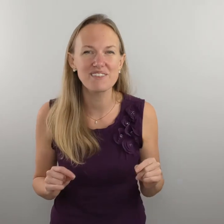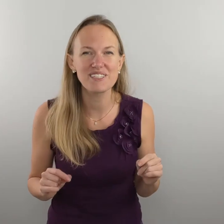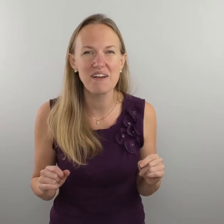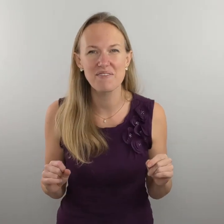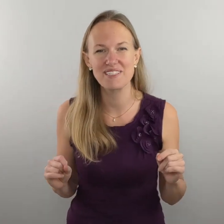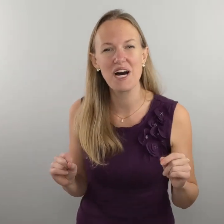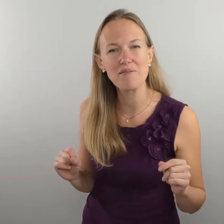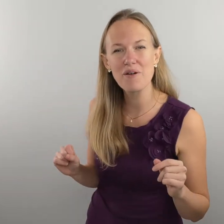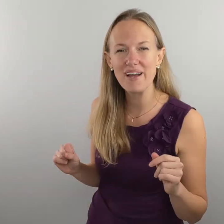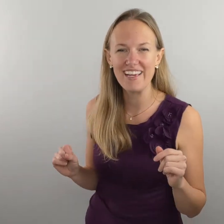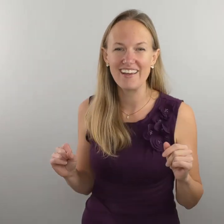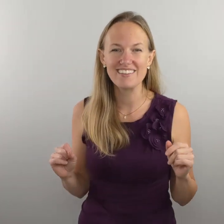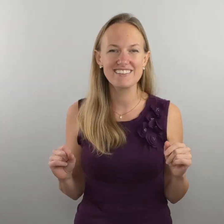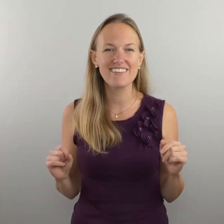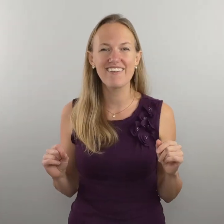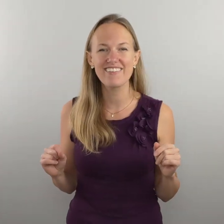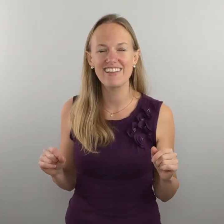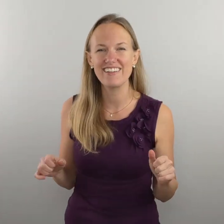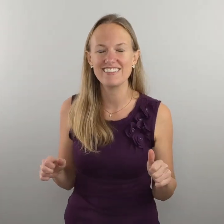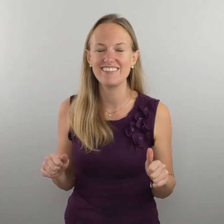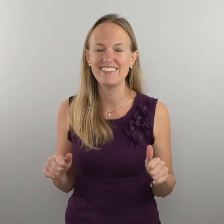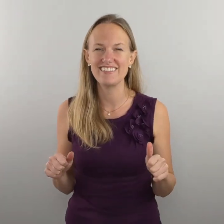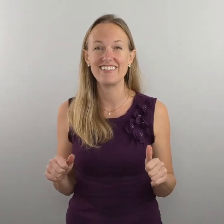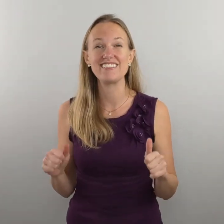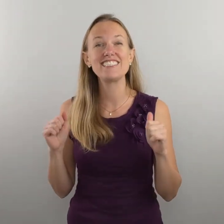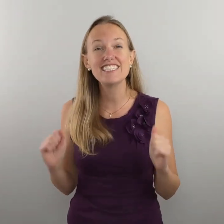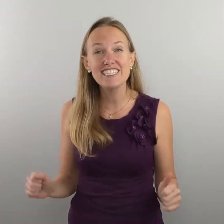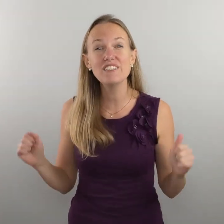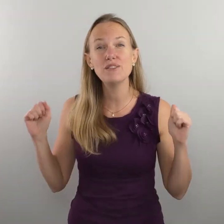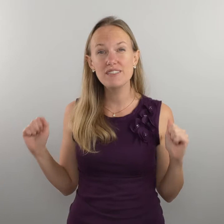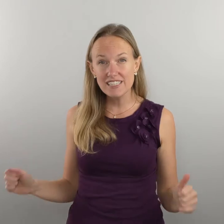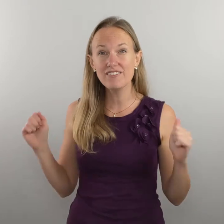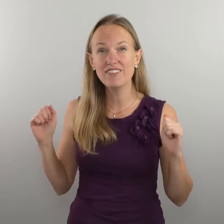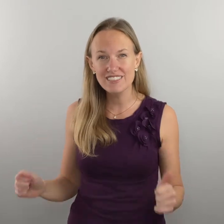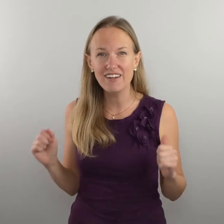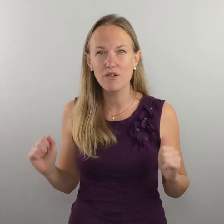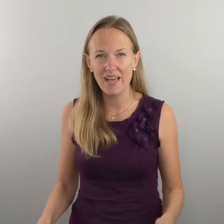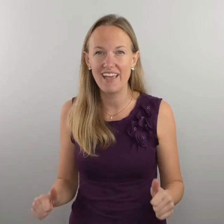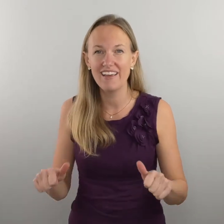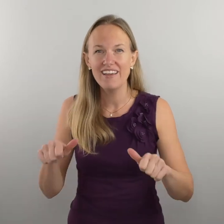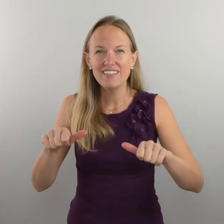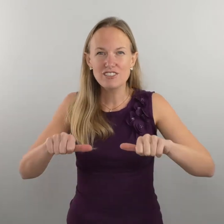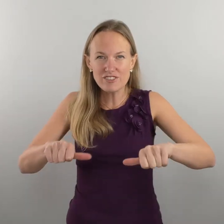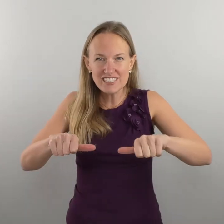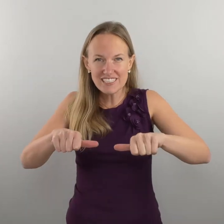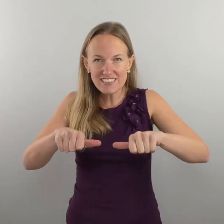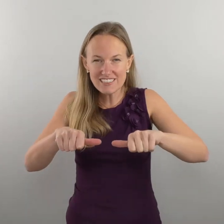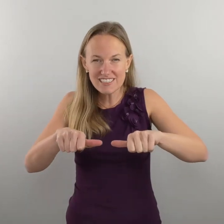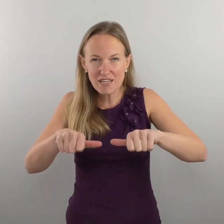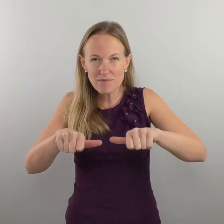try it from the top quite yet, because there's only one more line you still need to learn. Still, you give yourself away. So for still, it's thumbs